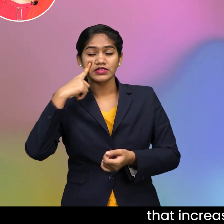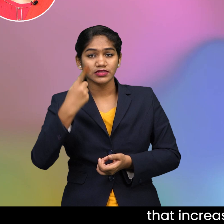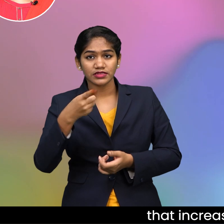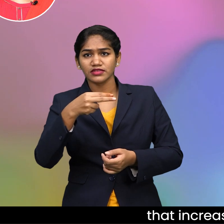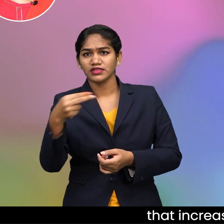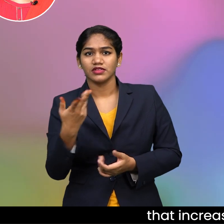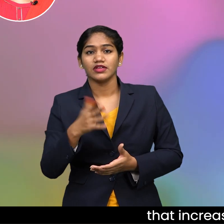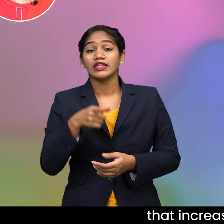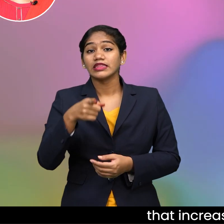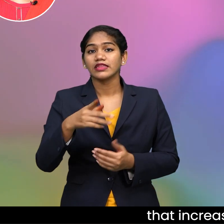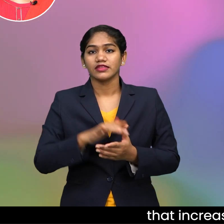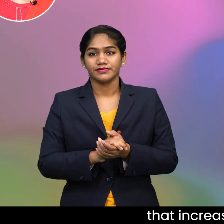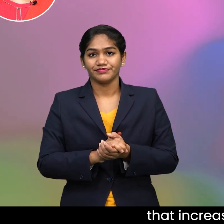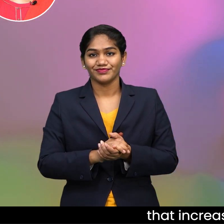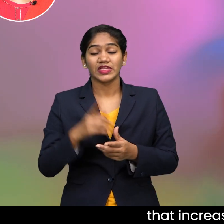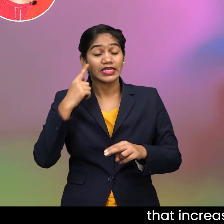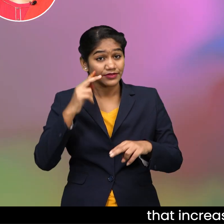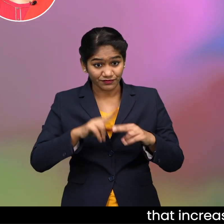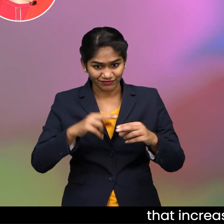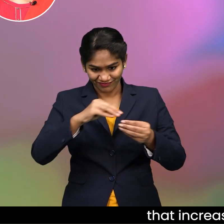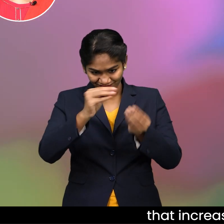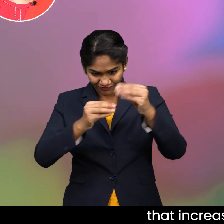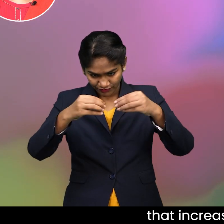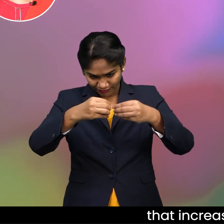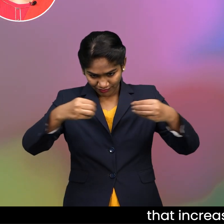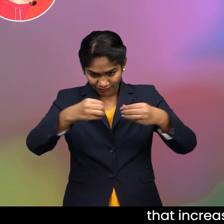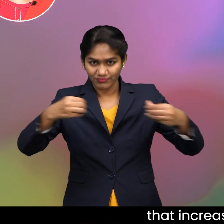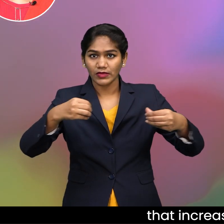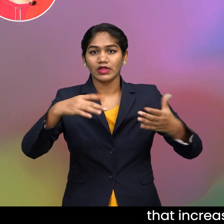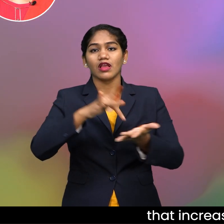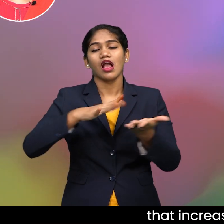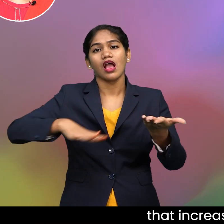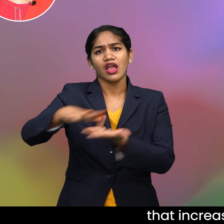that increase its surface area.